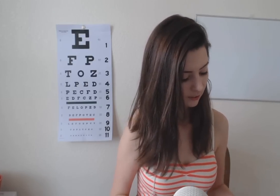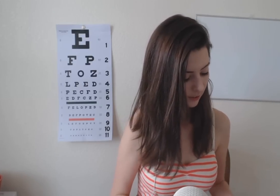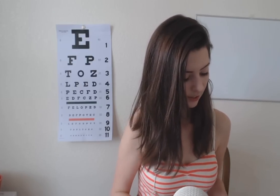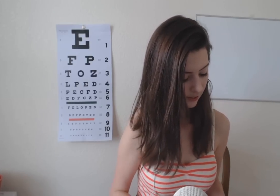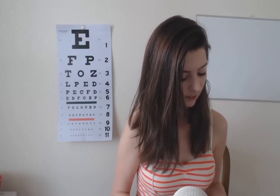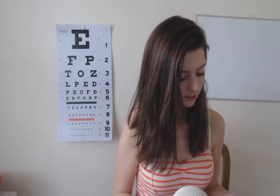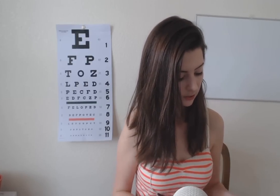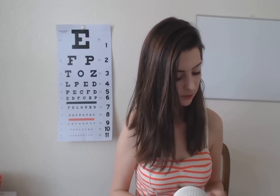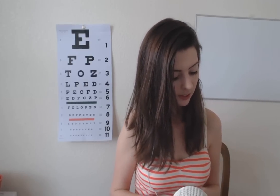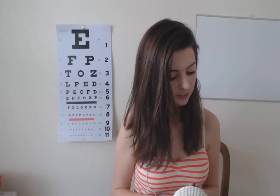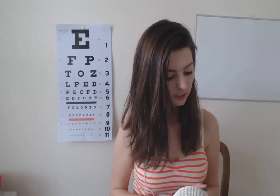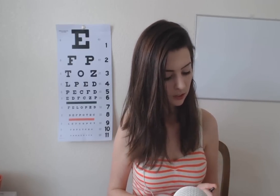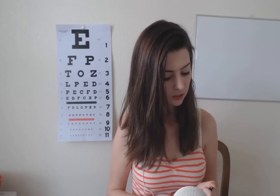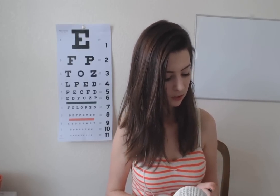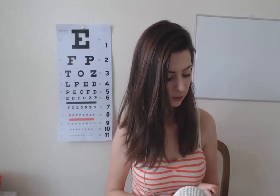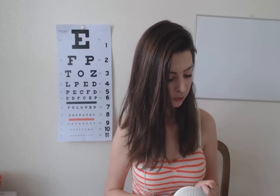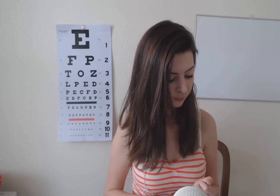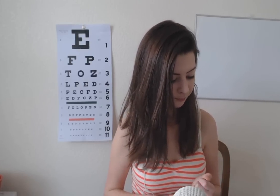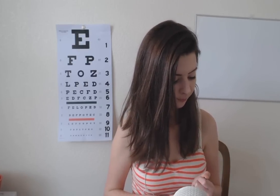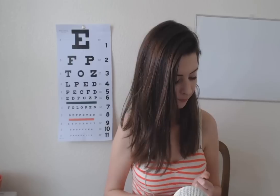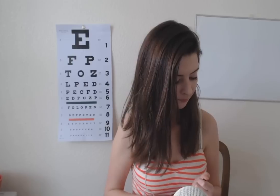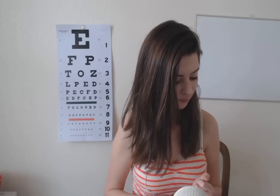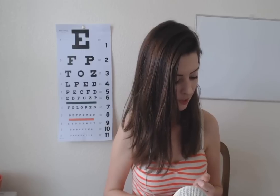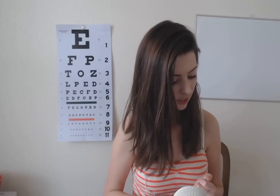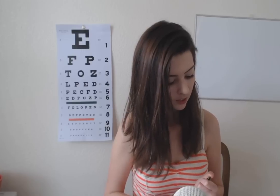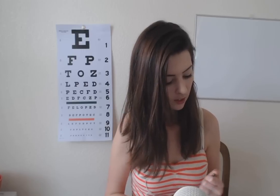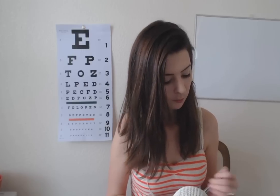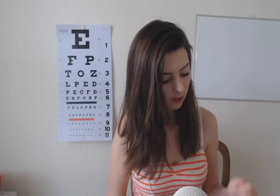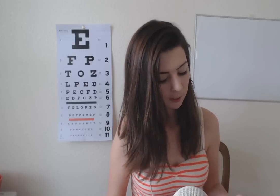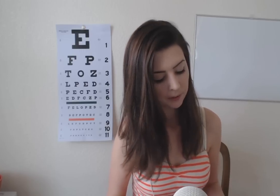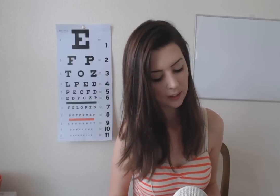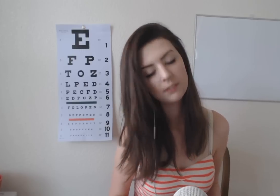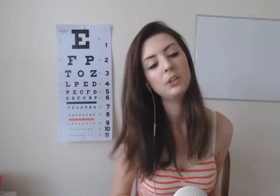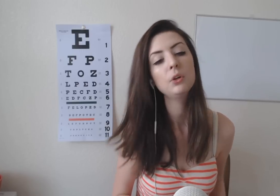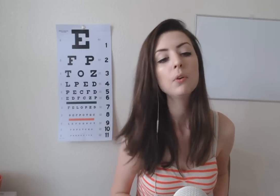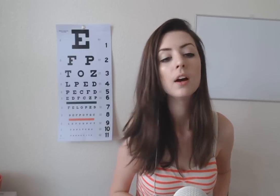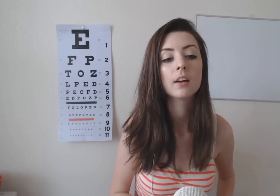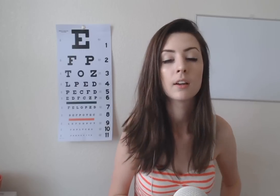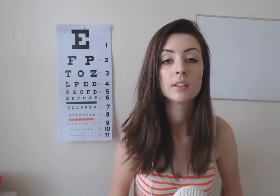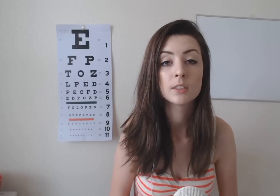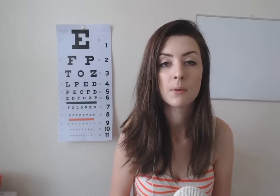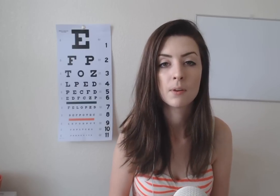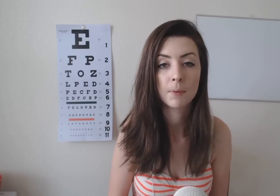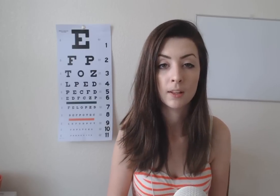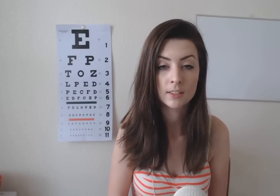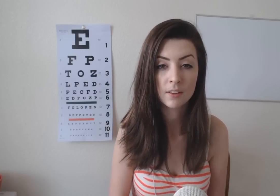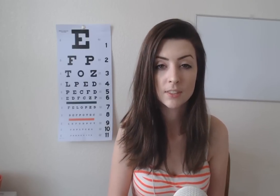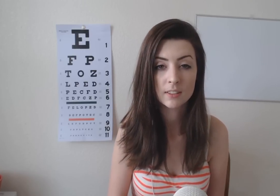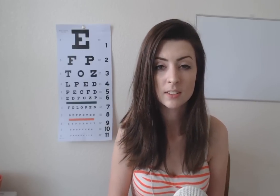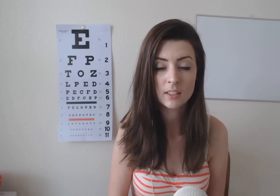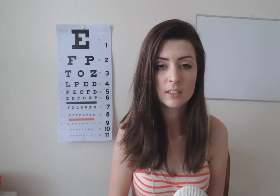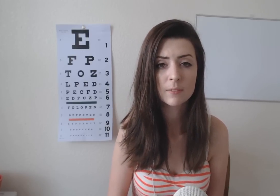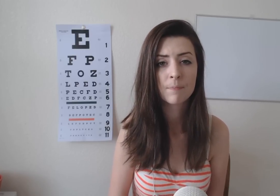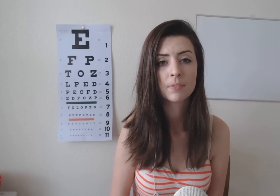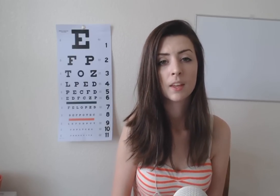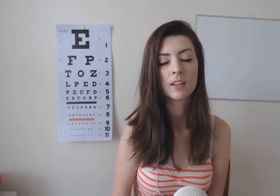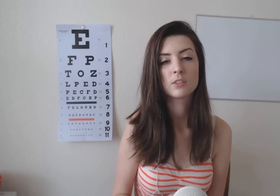Okay, so next let's just do, well, I'm gonna give you a list of sentences. So when you come